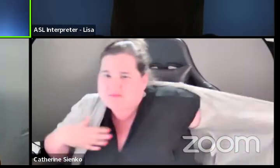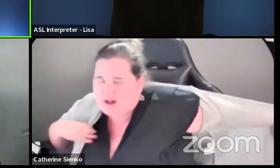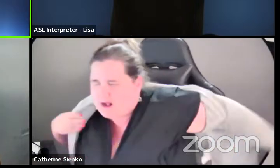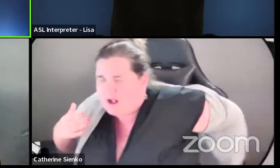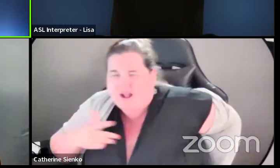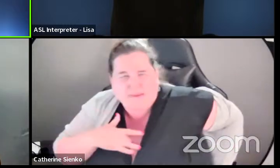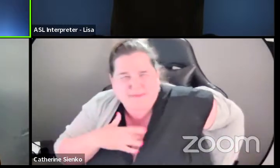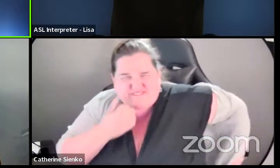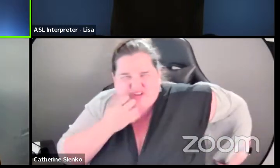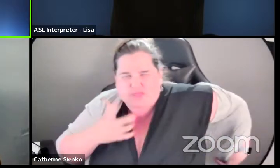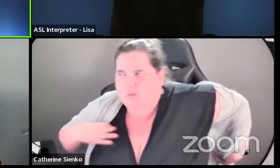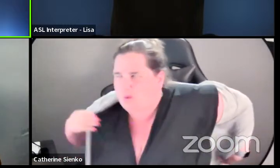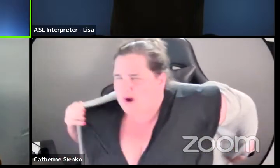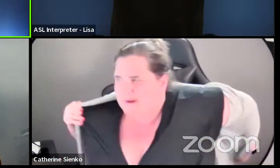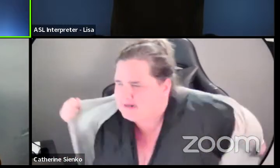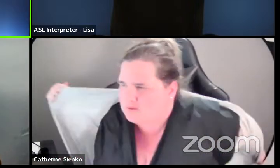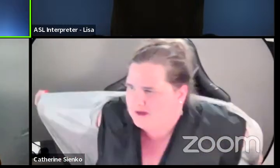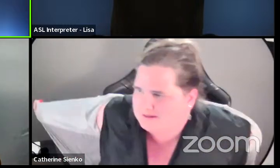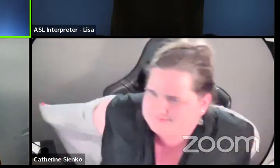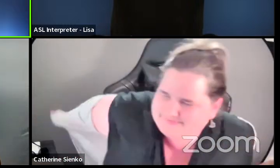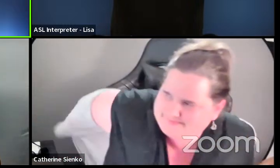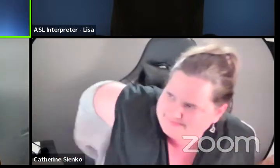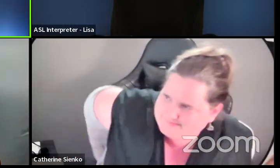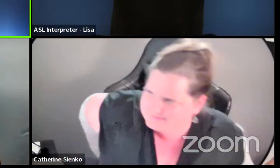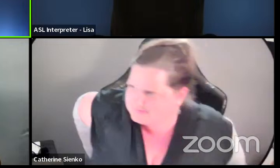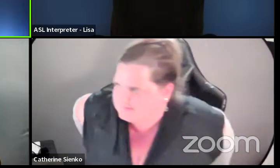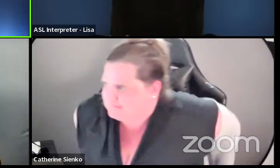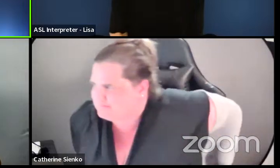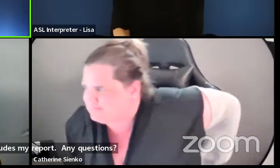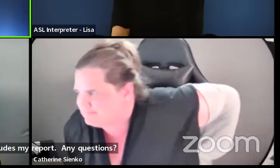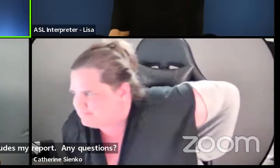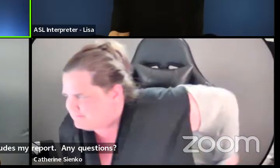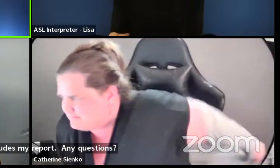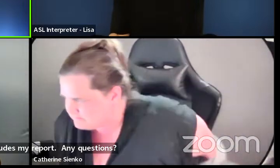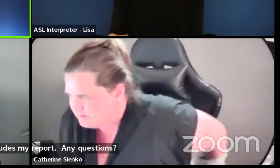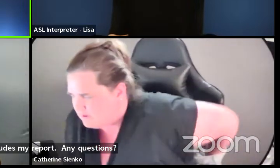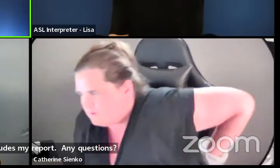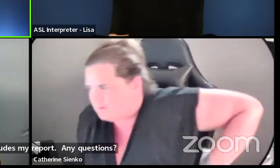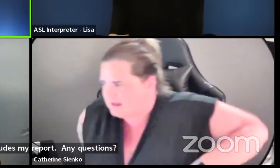Thank you, Sherry. Ooh, a little warm here.